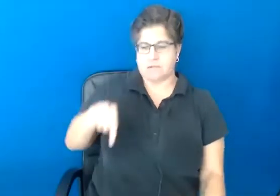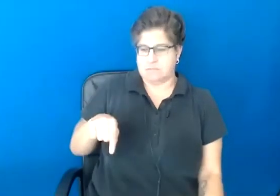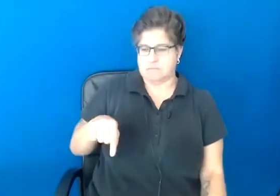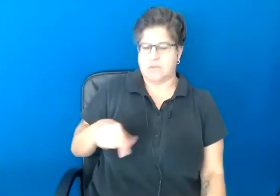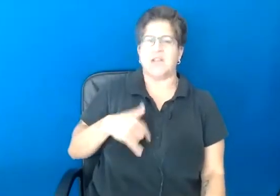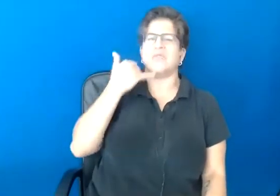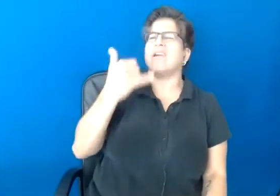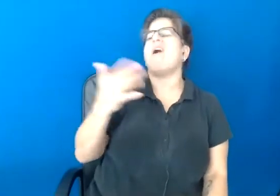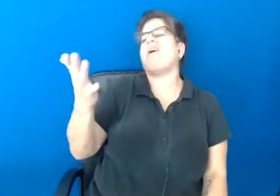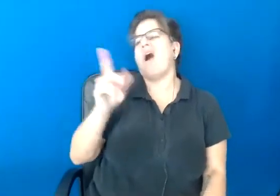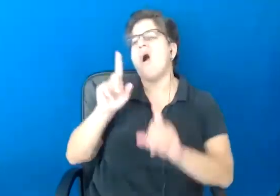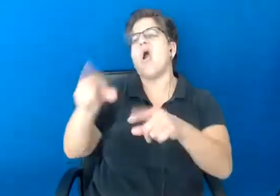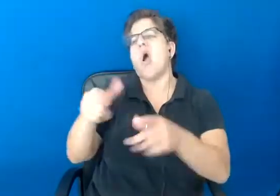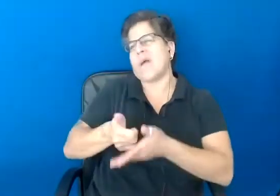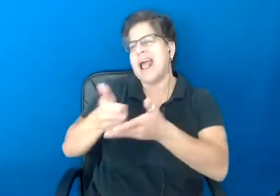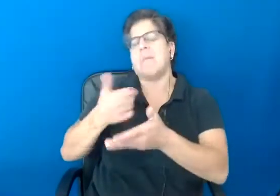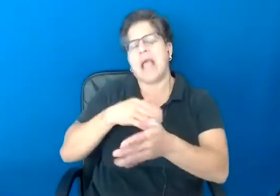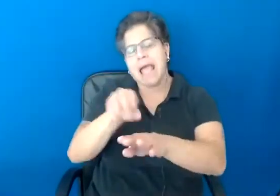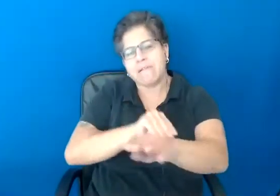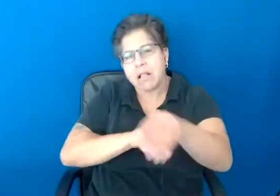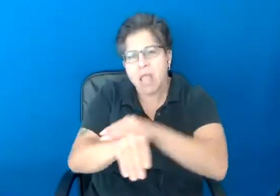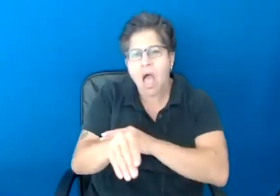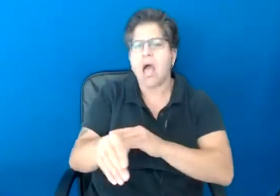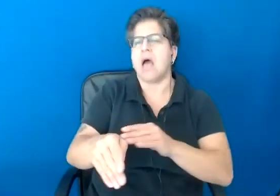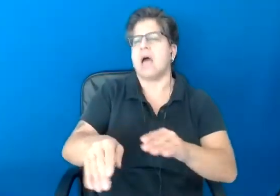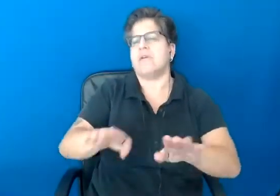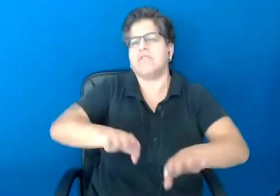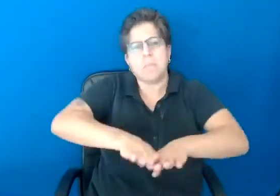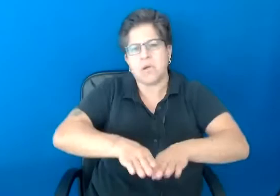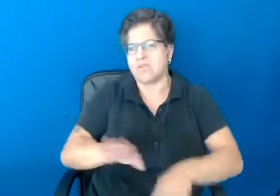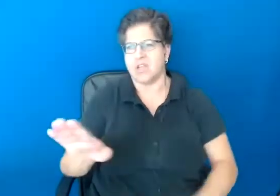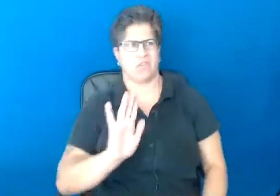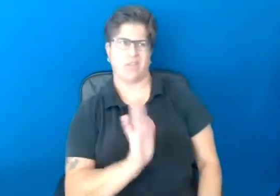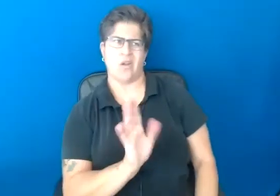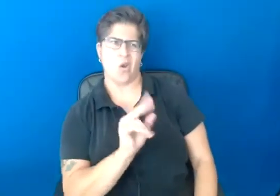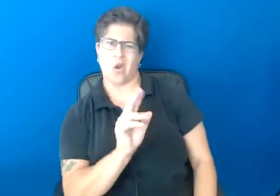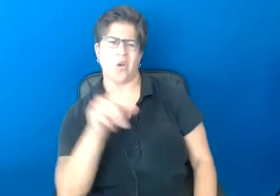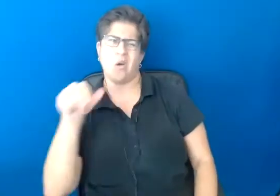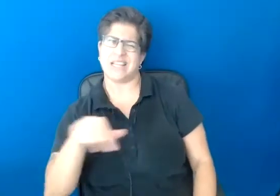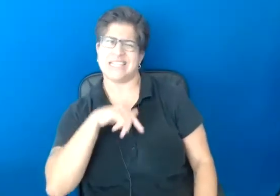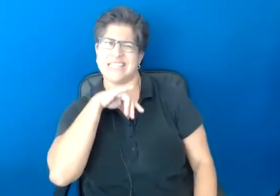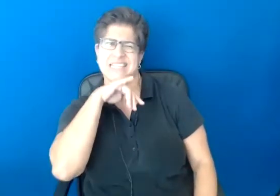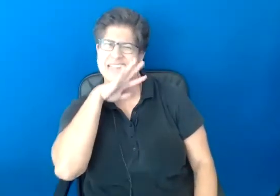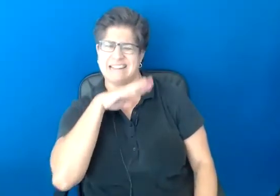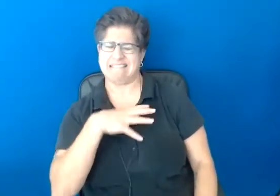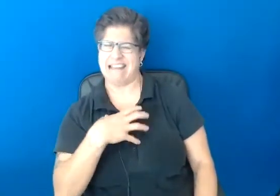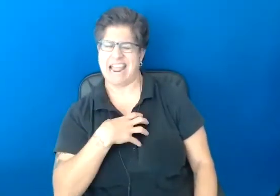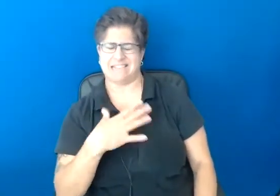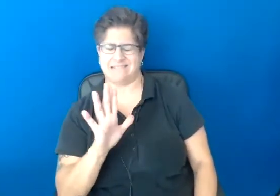nasty. You don't know what this is like. This is nasty stuff. She said, I'm just going to go down there when that water